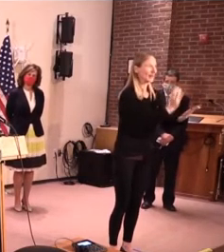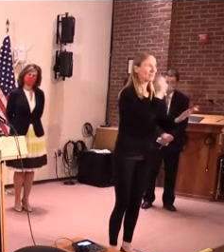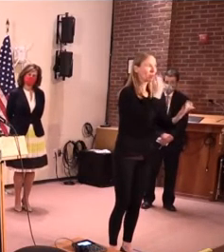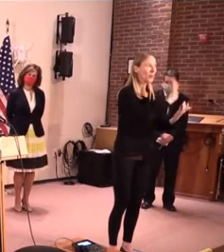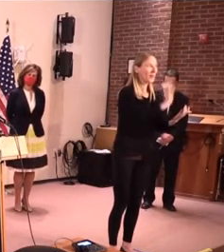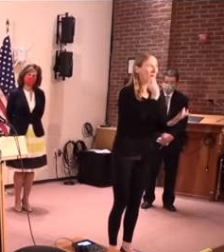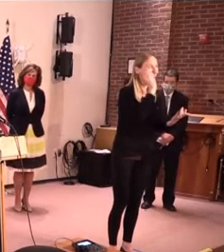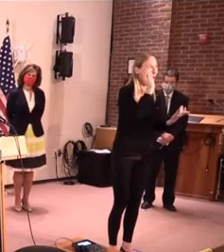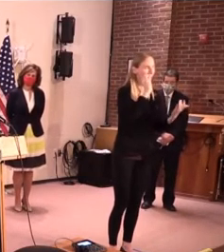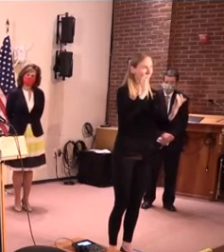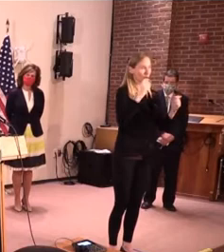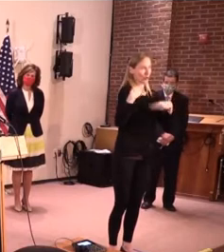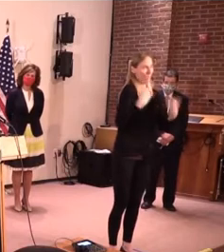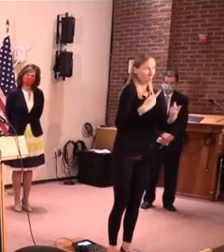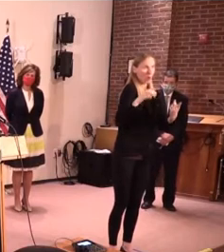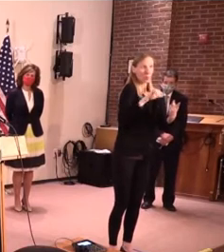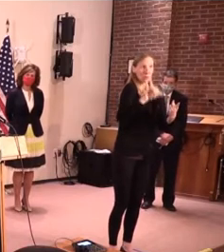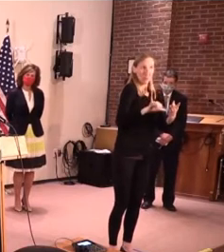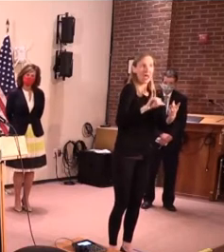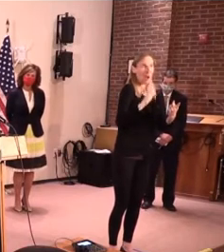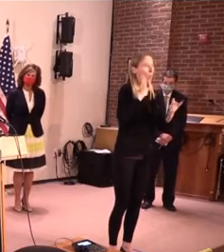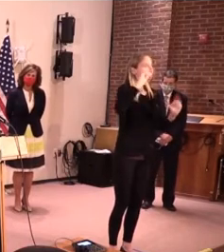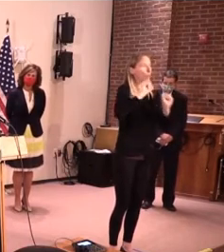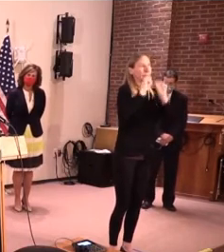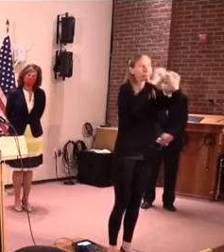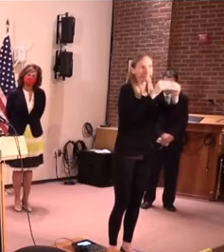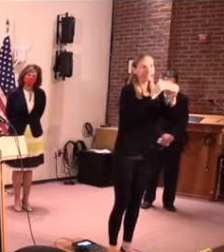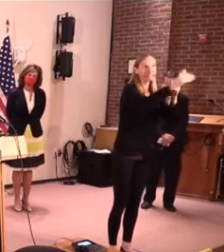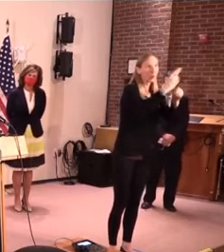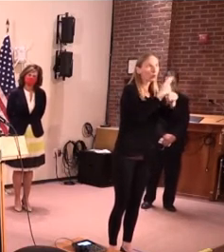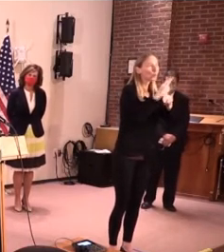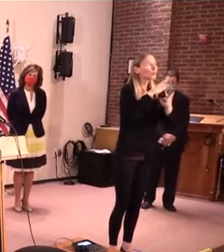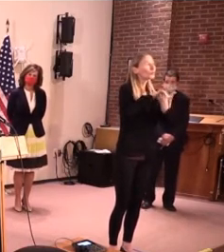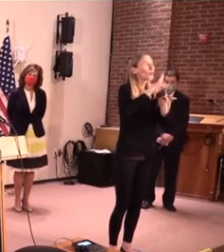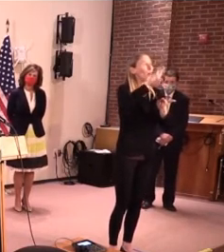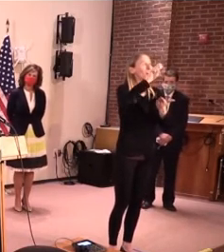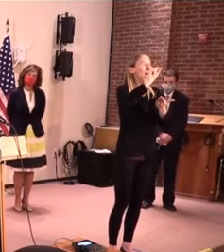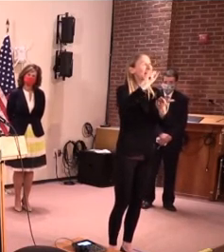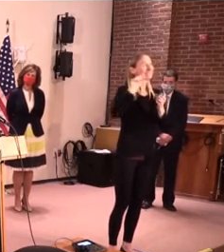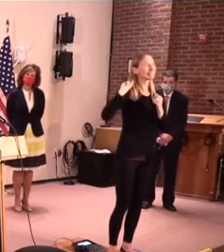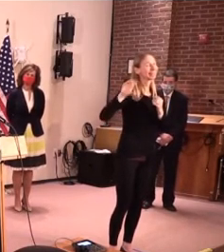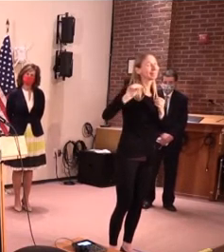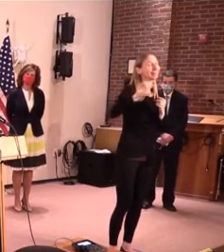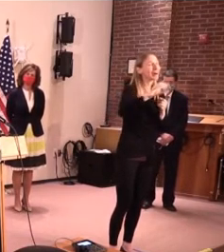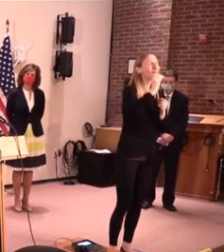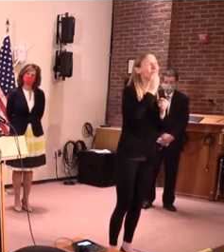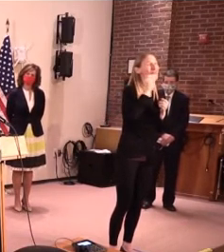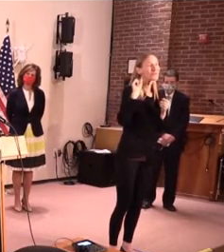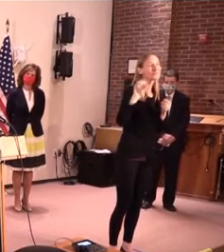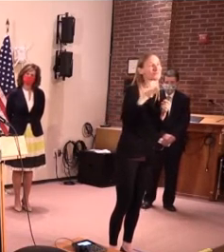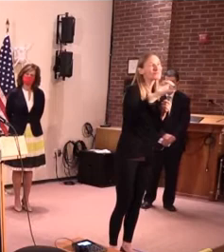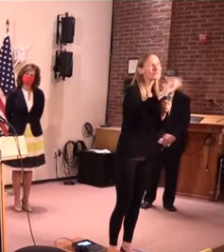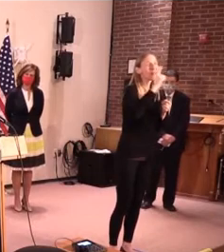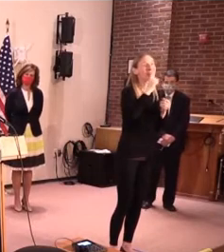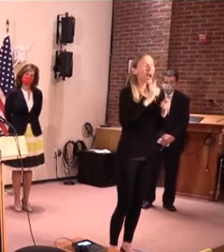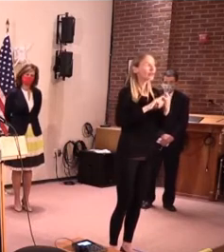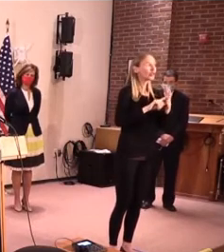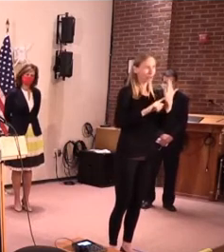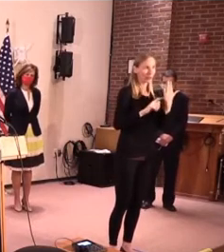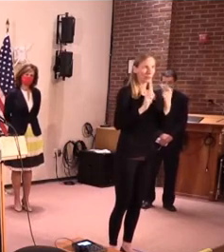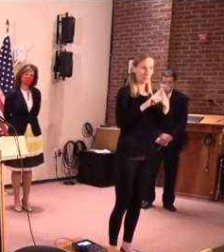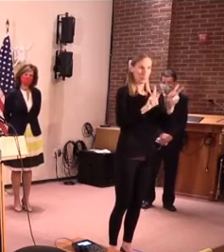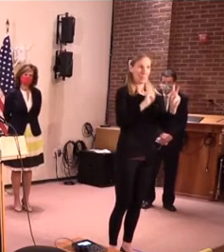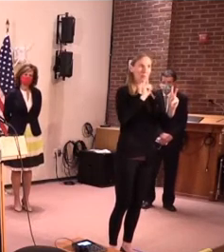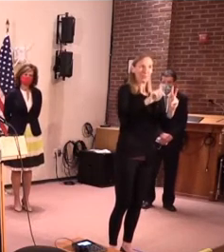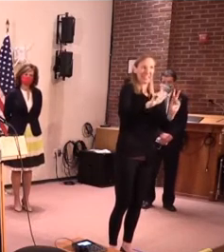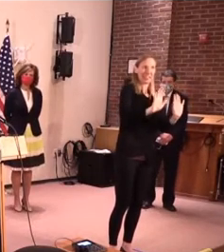done thus far during this pandemic, utilizing the school buses and so forth to deliver lunches and meals to